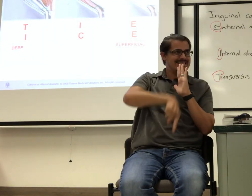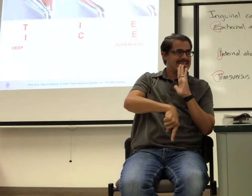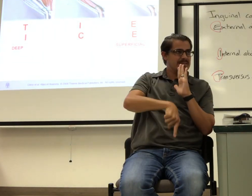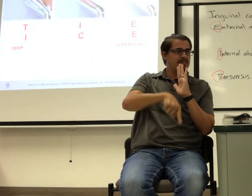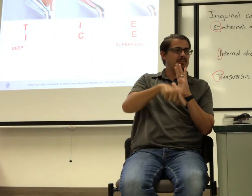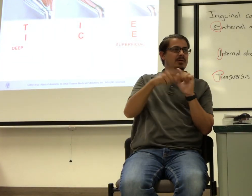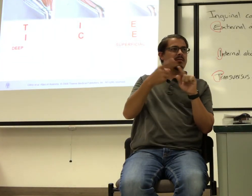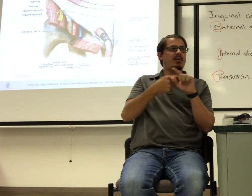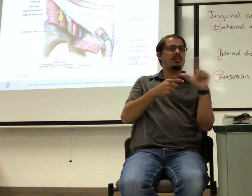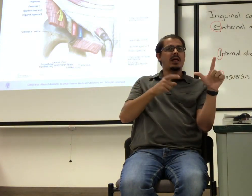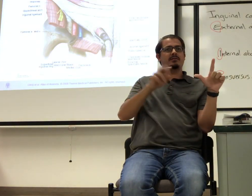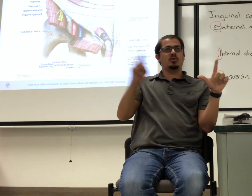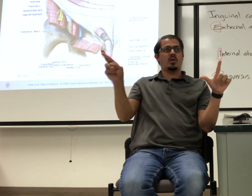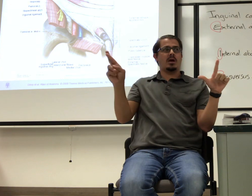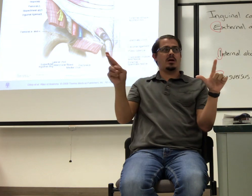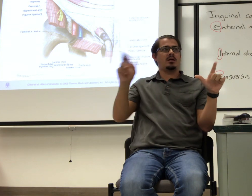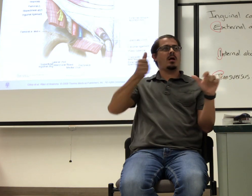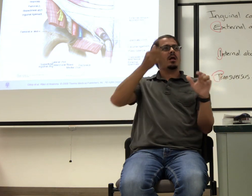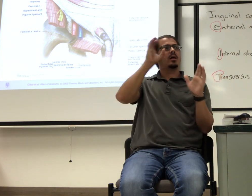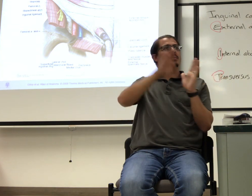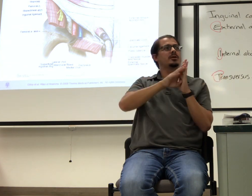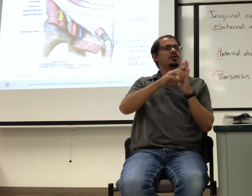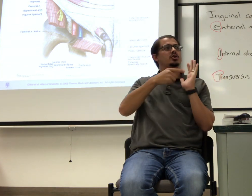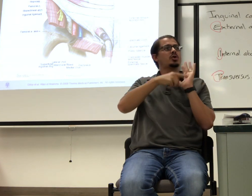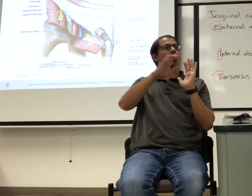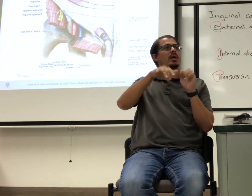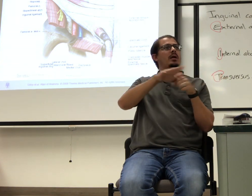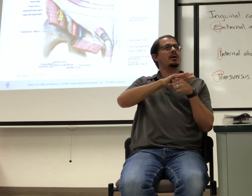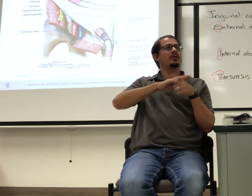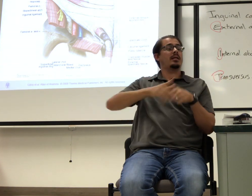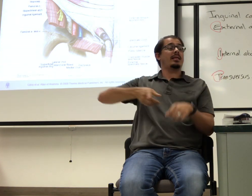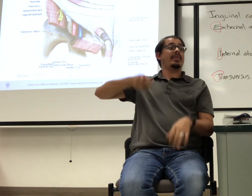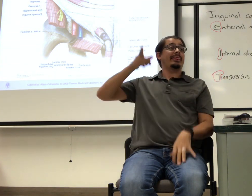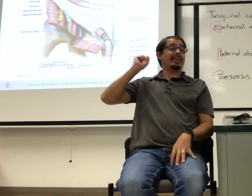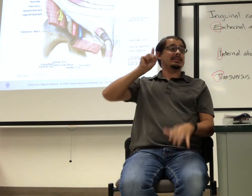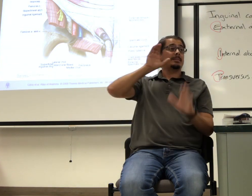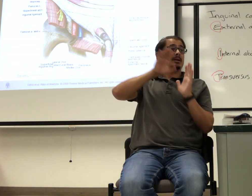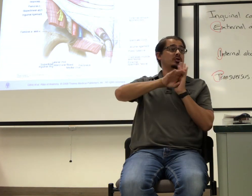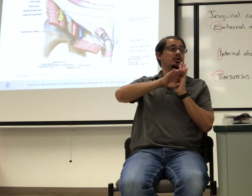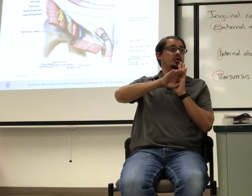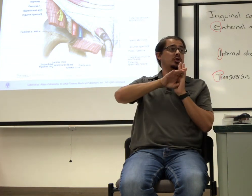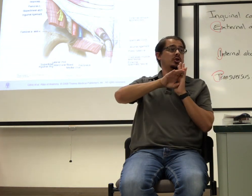Okay. There's other pictures that show this region. This picture shows,